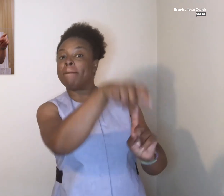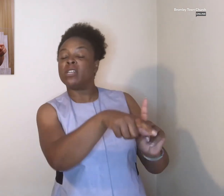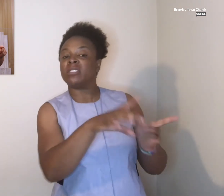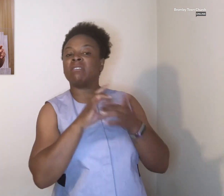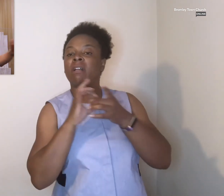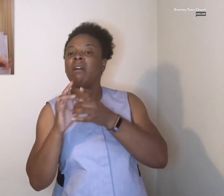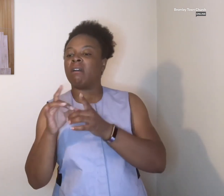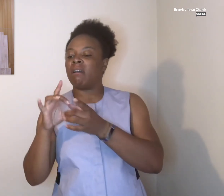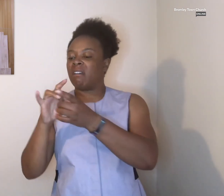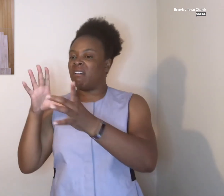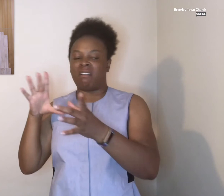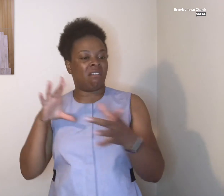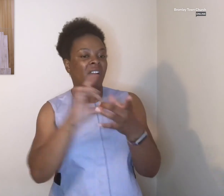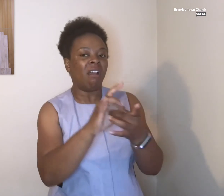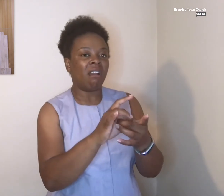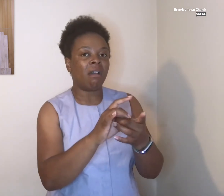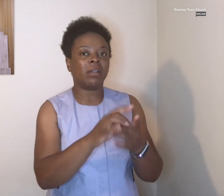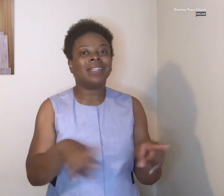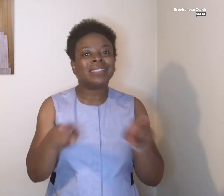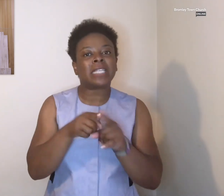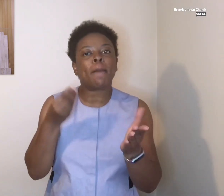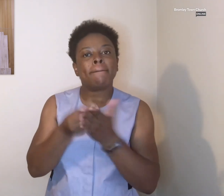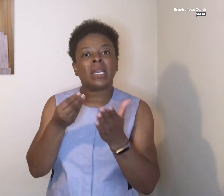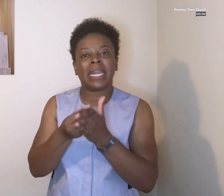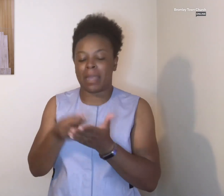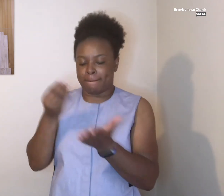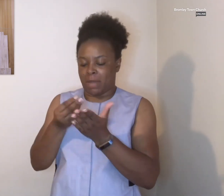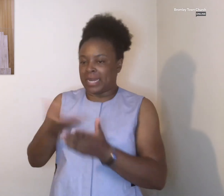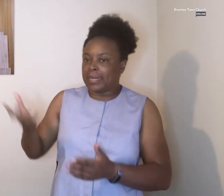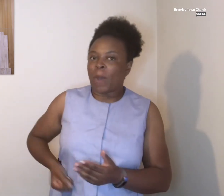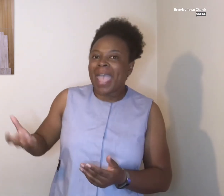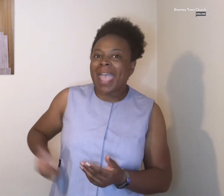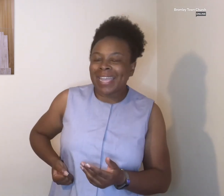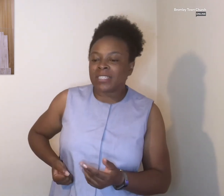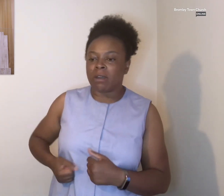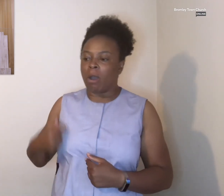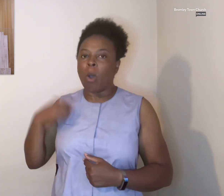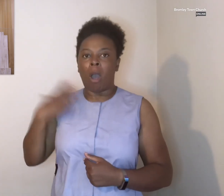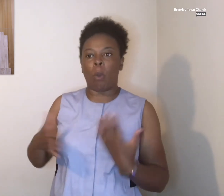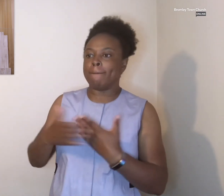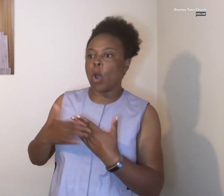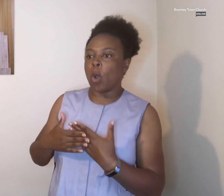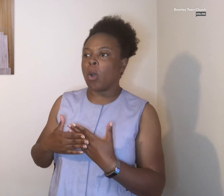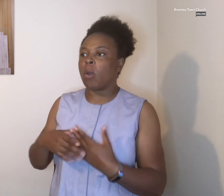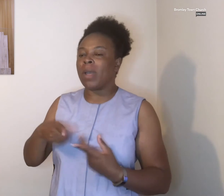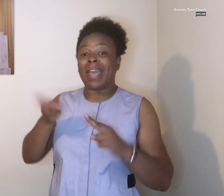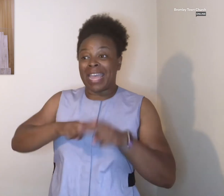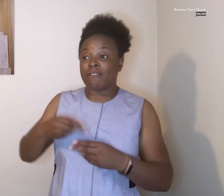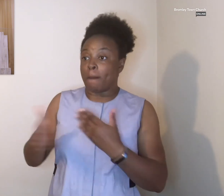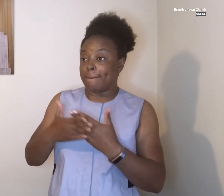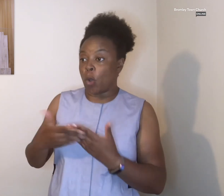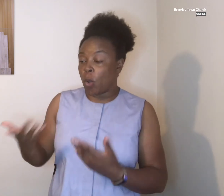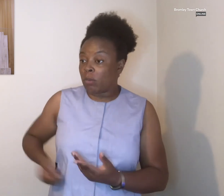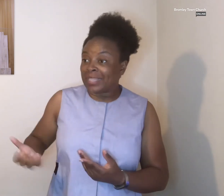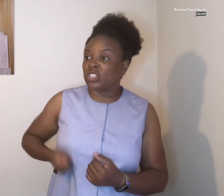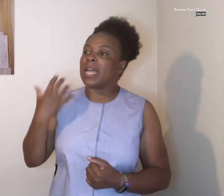I only had more money, then I would be in a far better position. It tends to give us little snippets of truth. But as we go